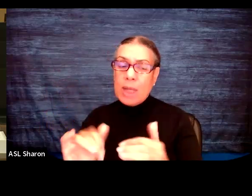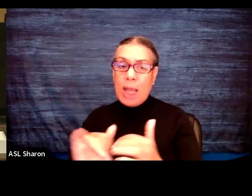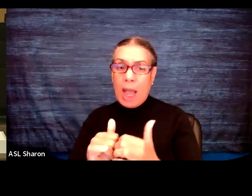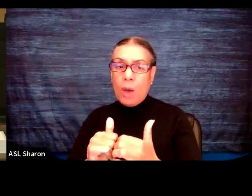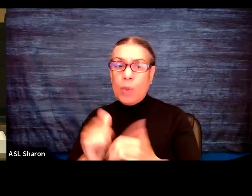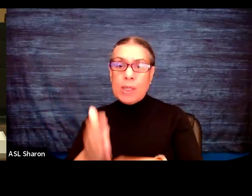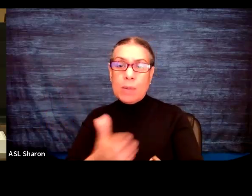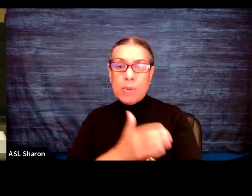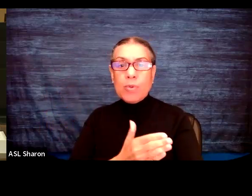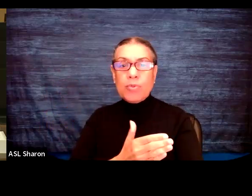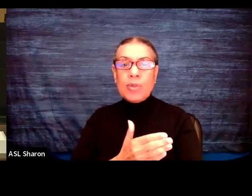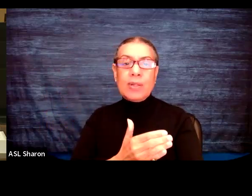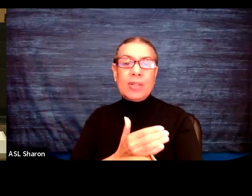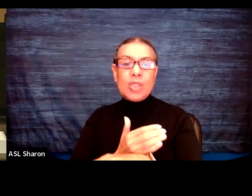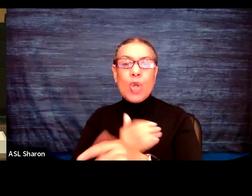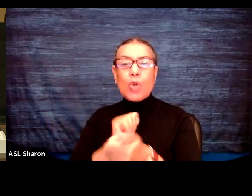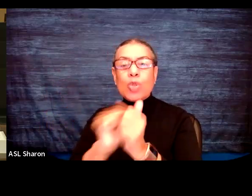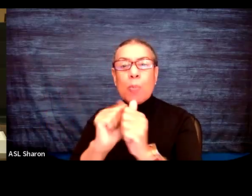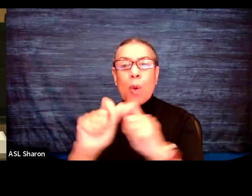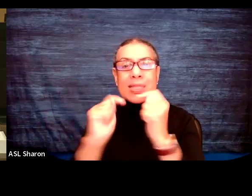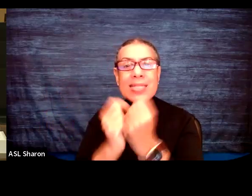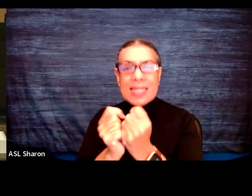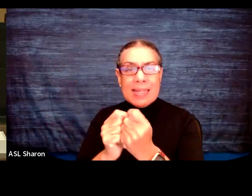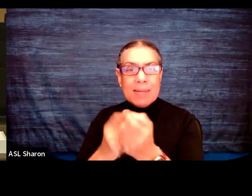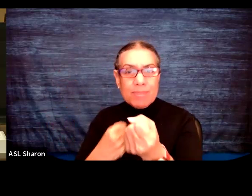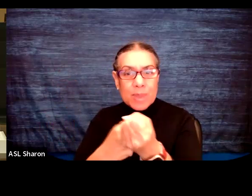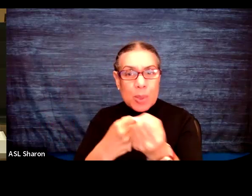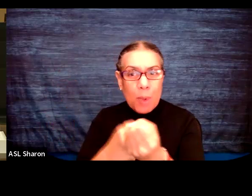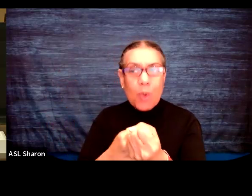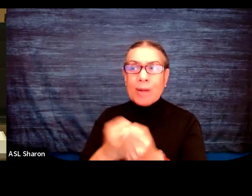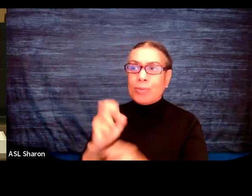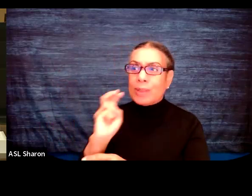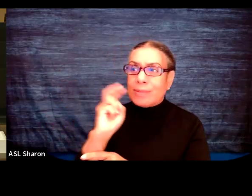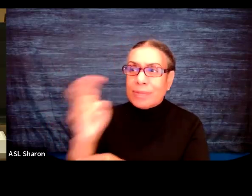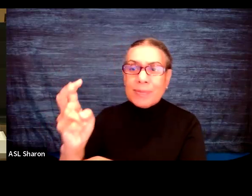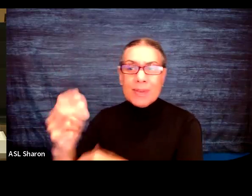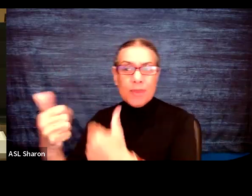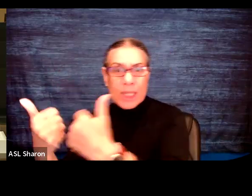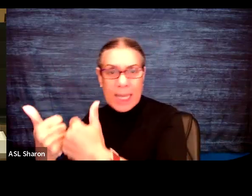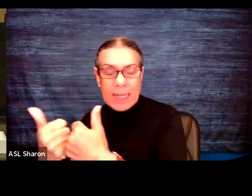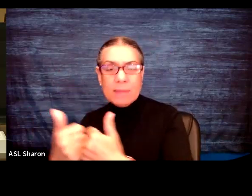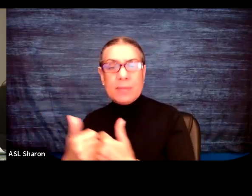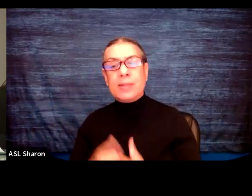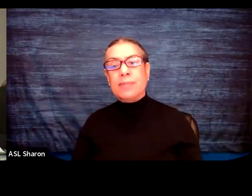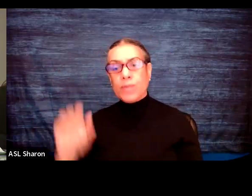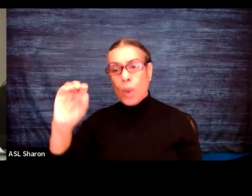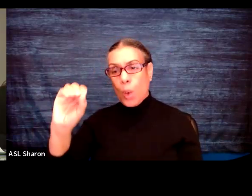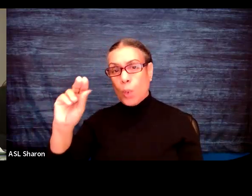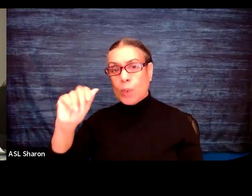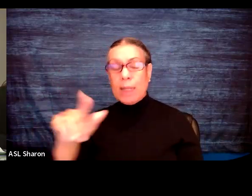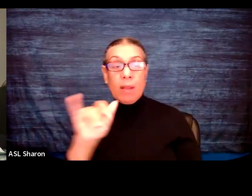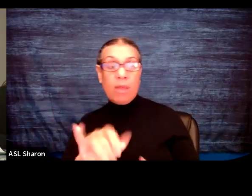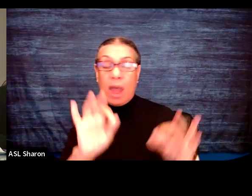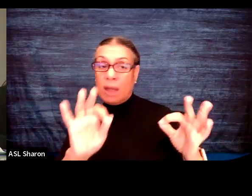provide athletics transportation and some of these other supplemental transportation. Which is huge that we're getting this and we have not had